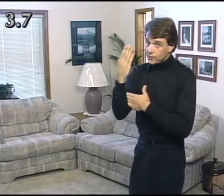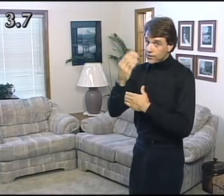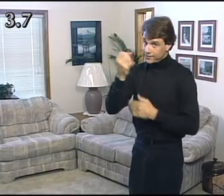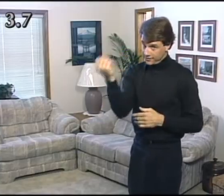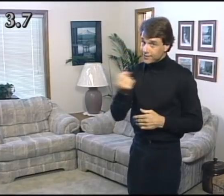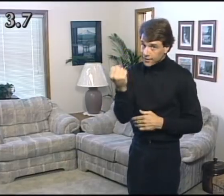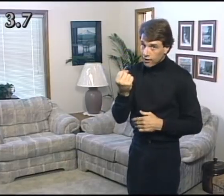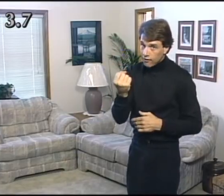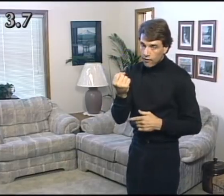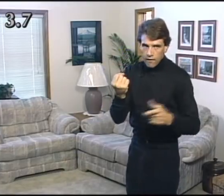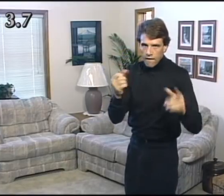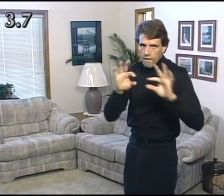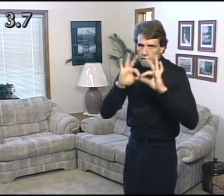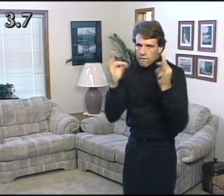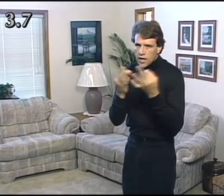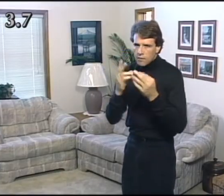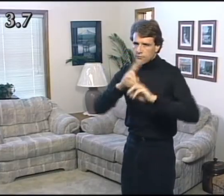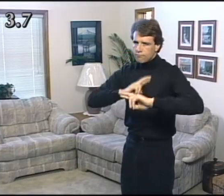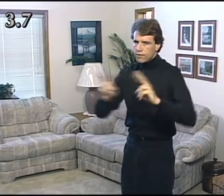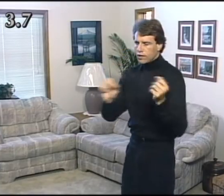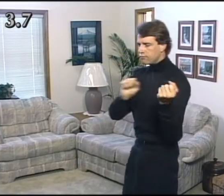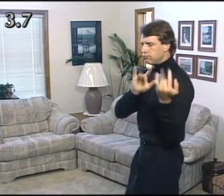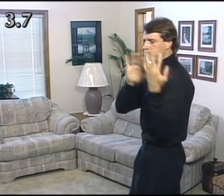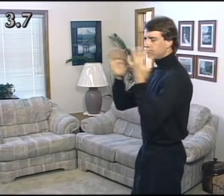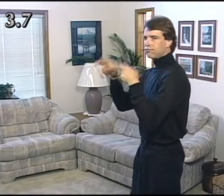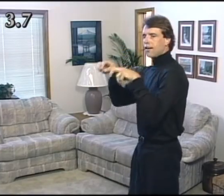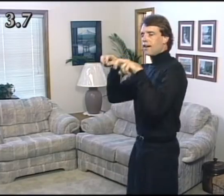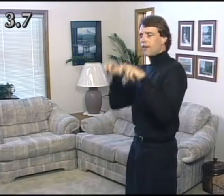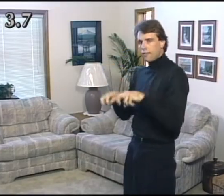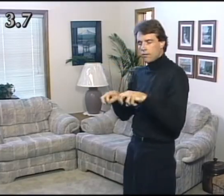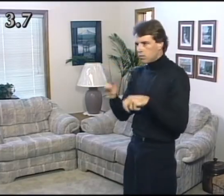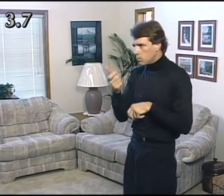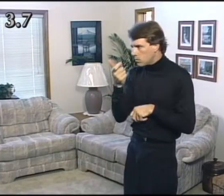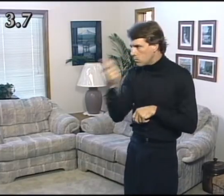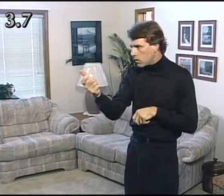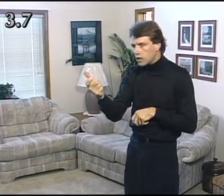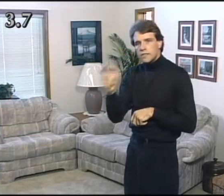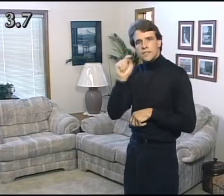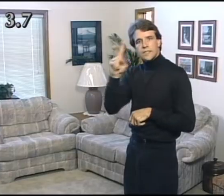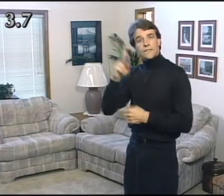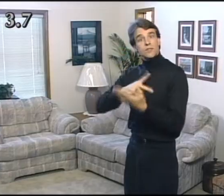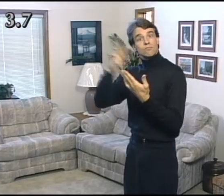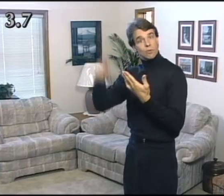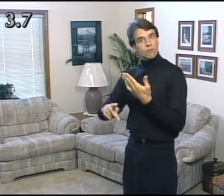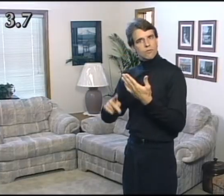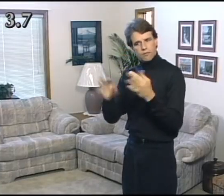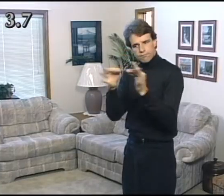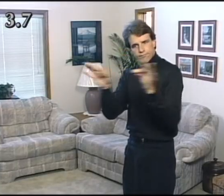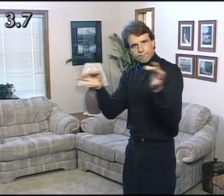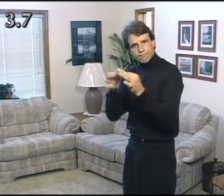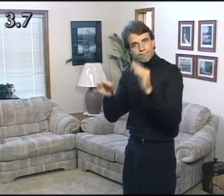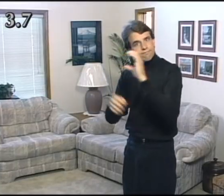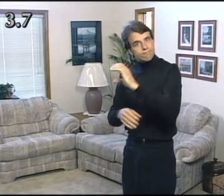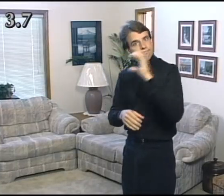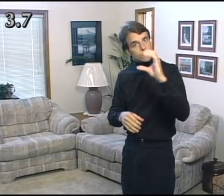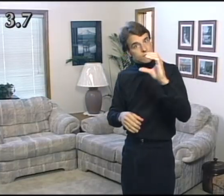It's Saturday morning, and the family is ready to sit down to watch a TV program with